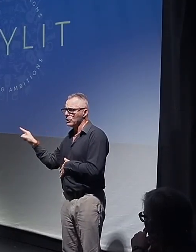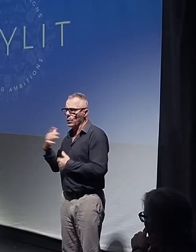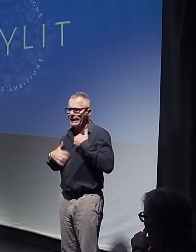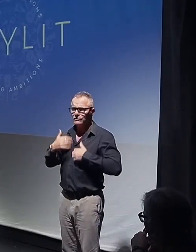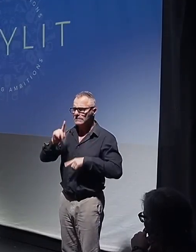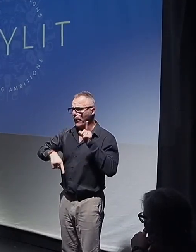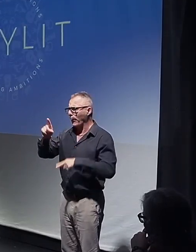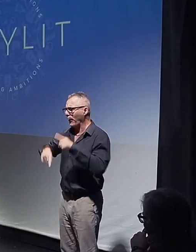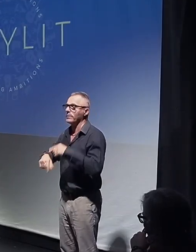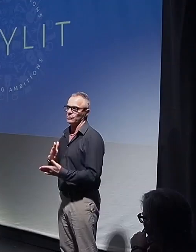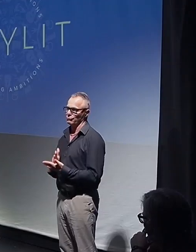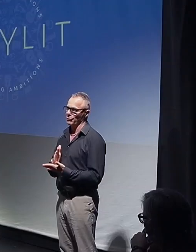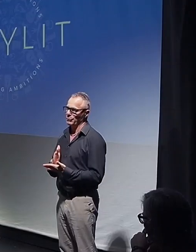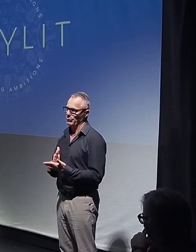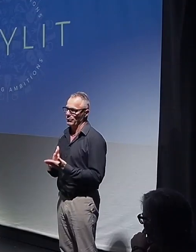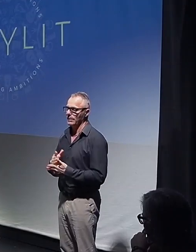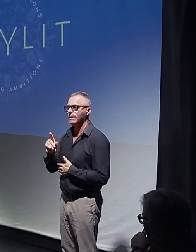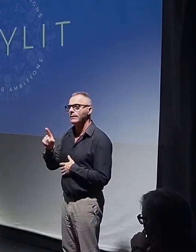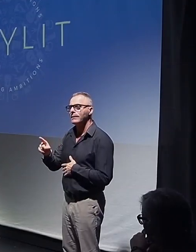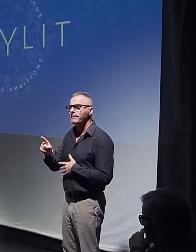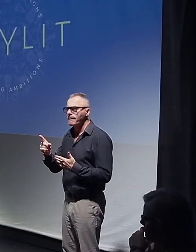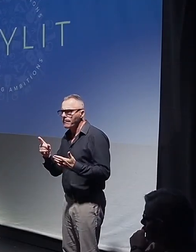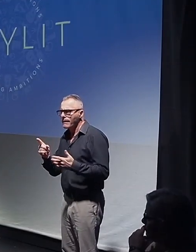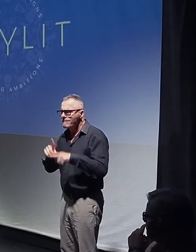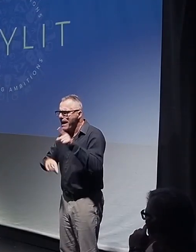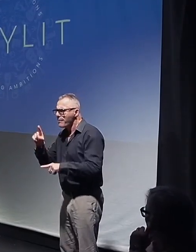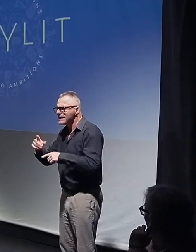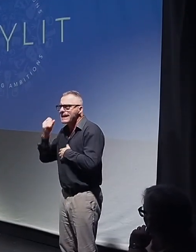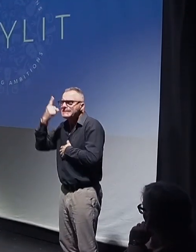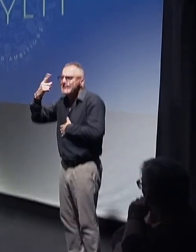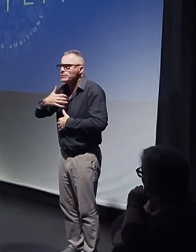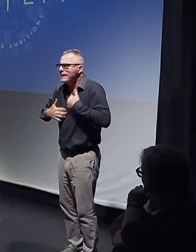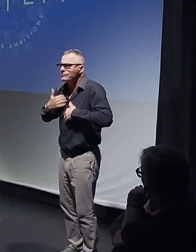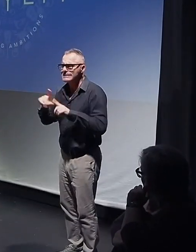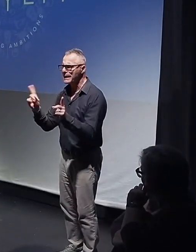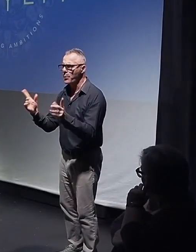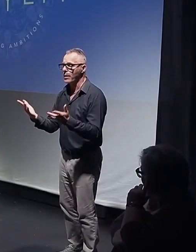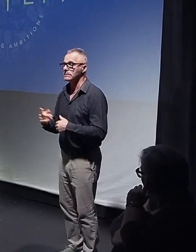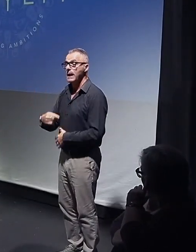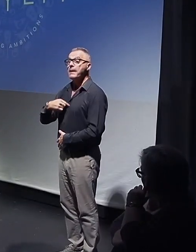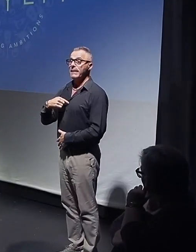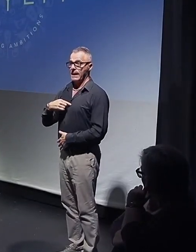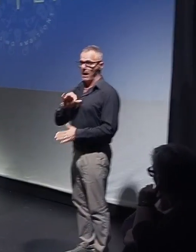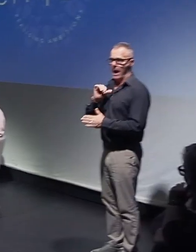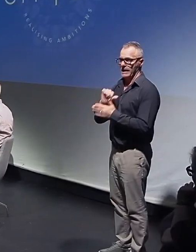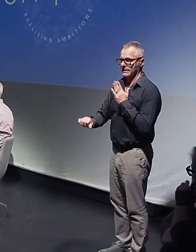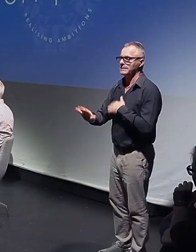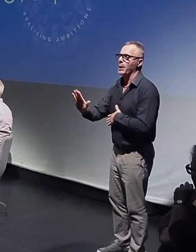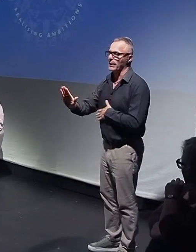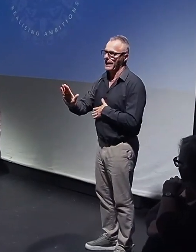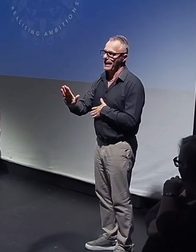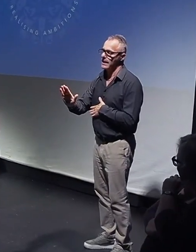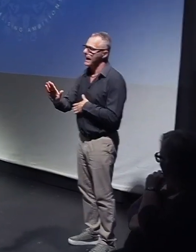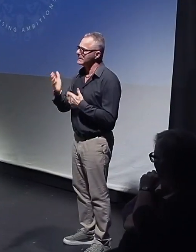True. Had various ideas of what you might be and what you were interested in? I started, and by the way, this is